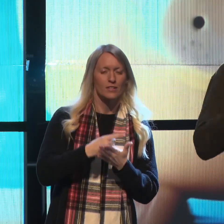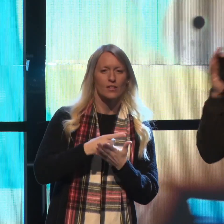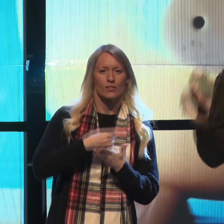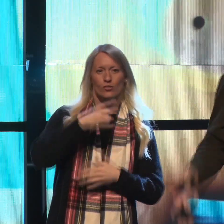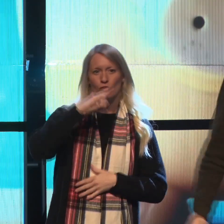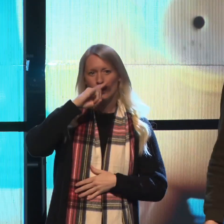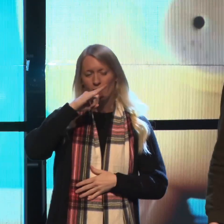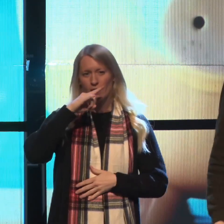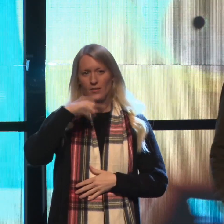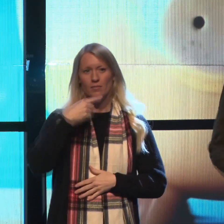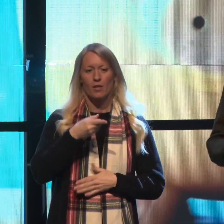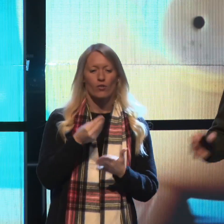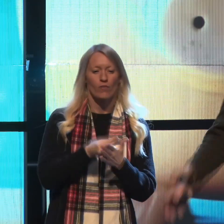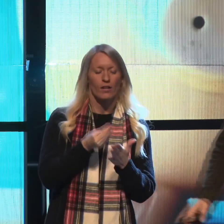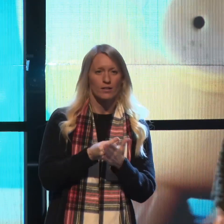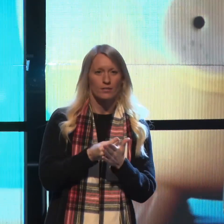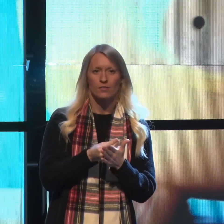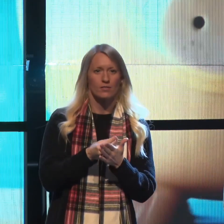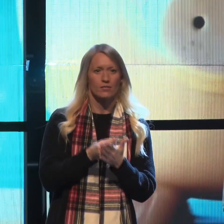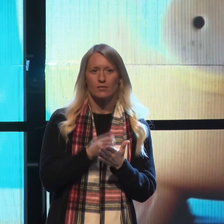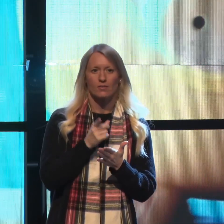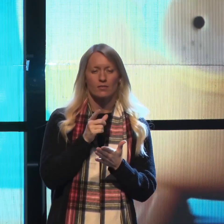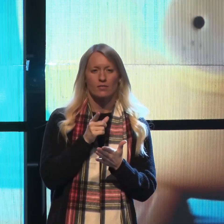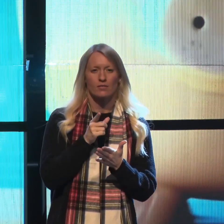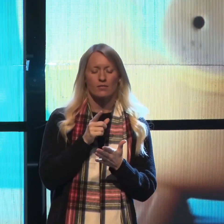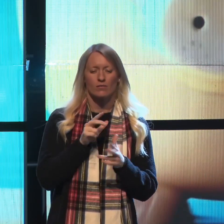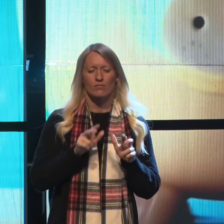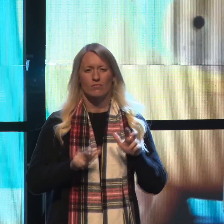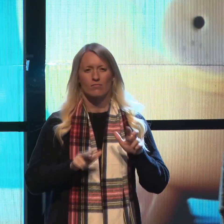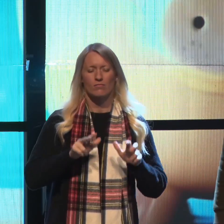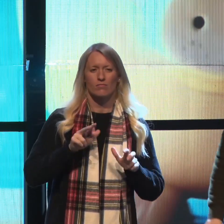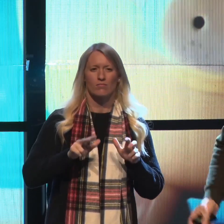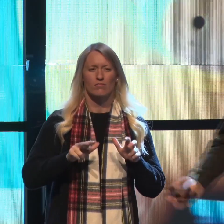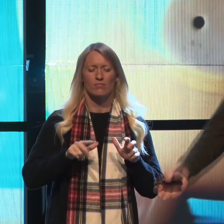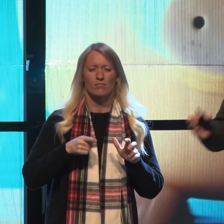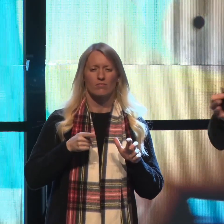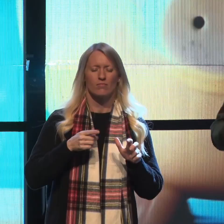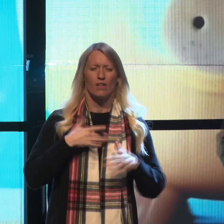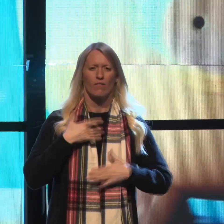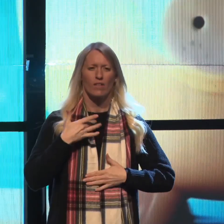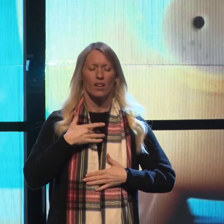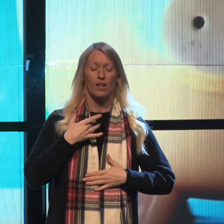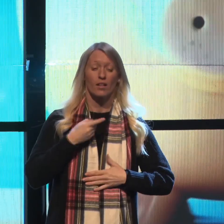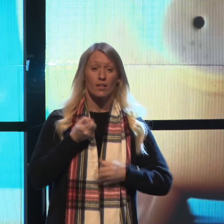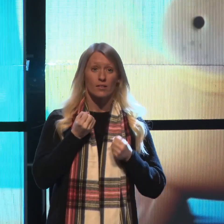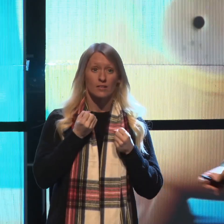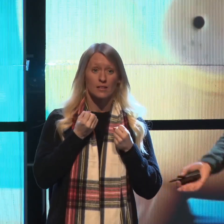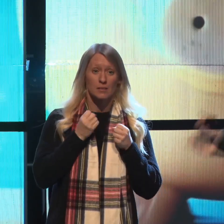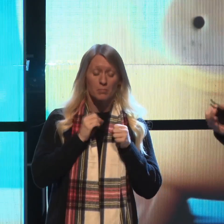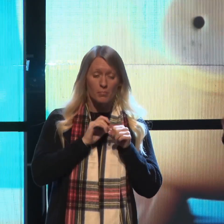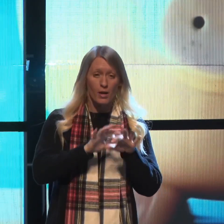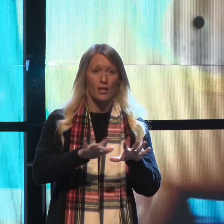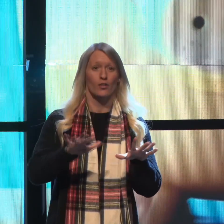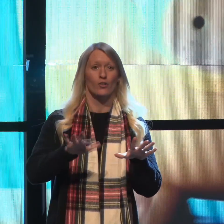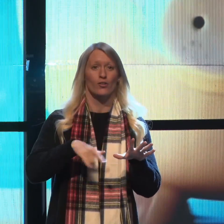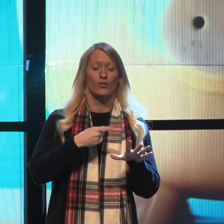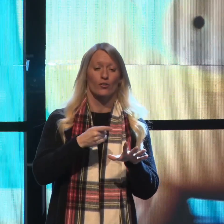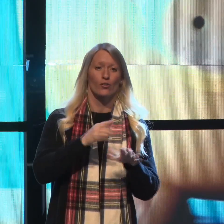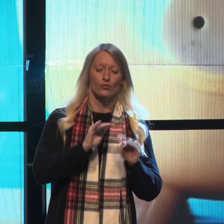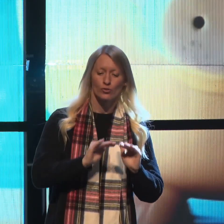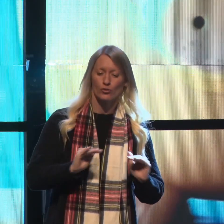like aura around finances. Like inspire your children, inspire one